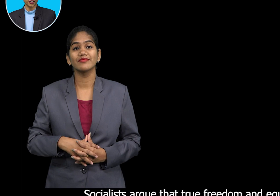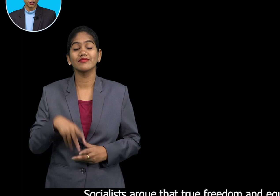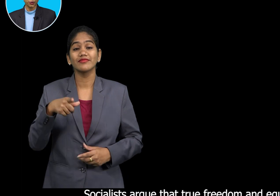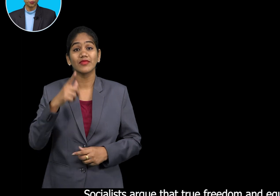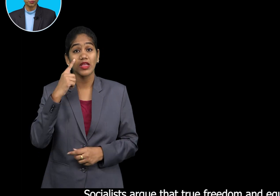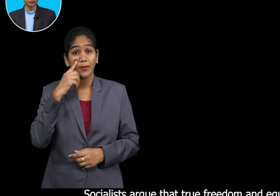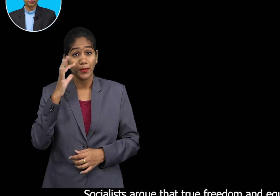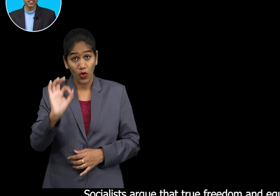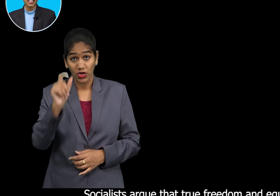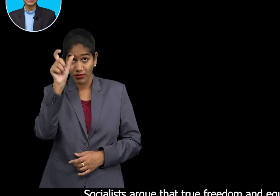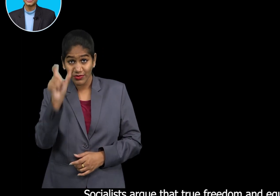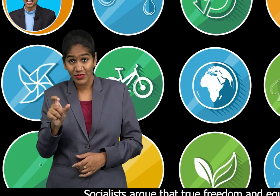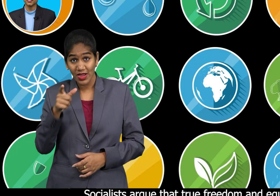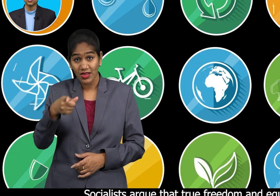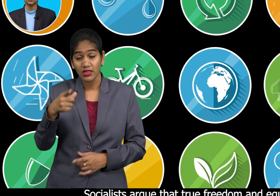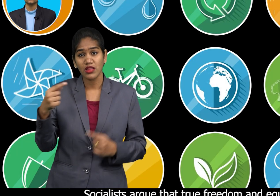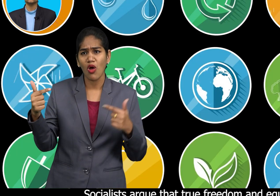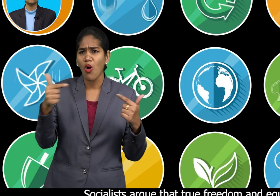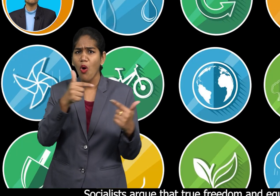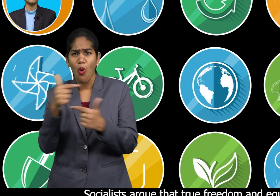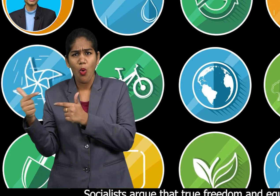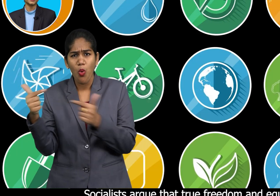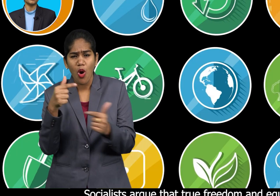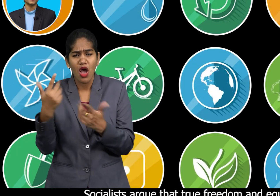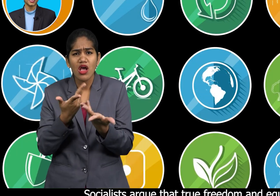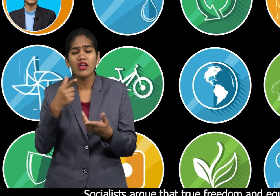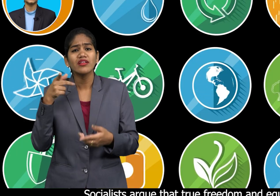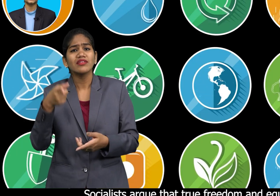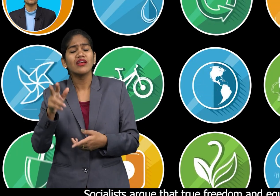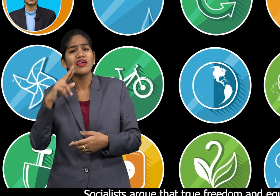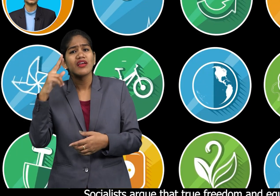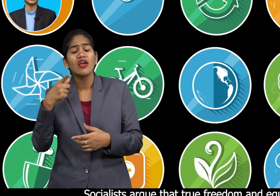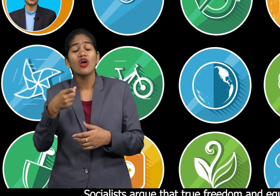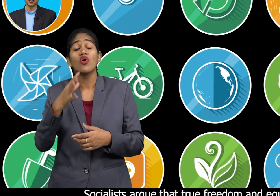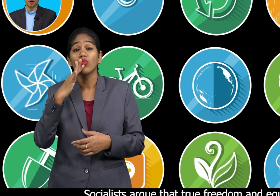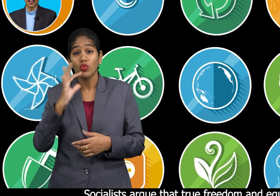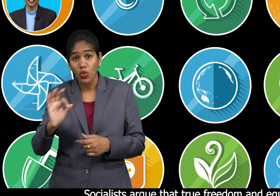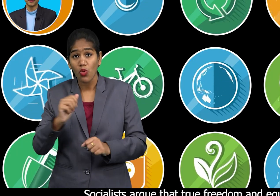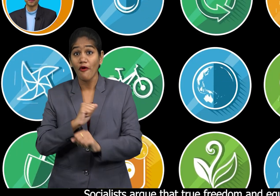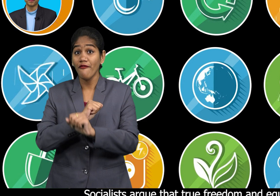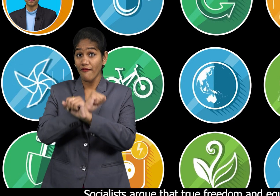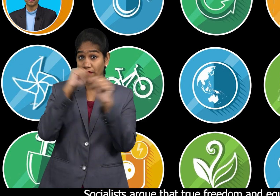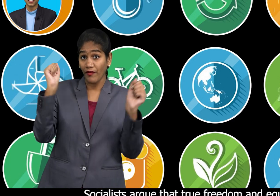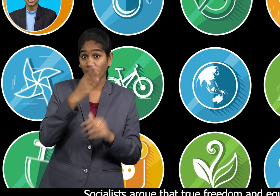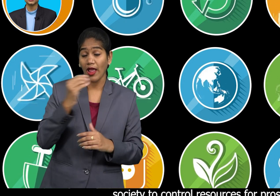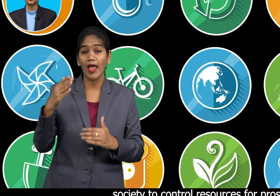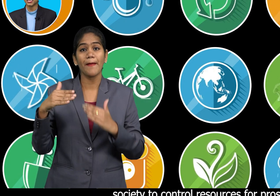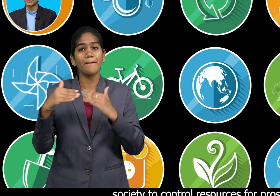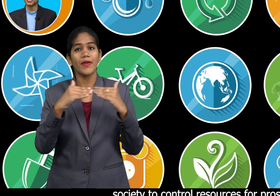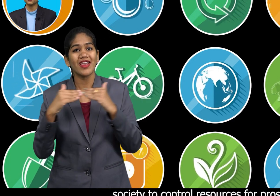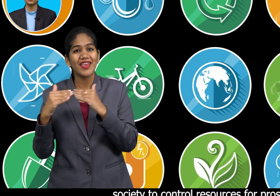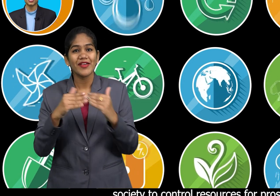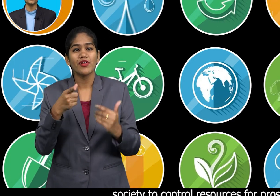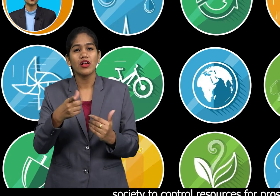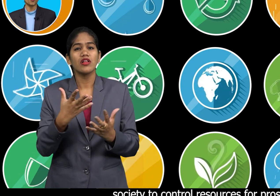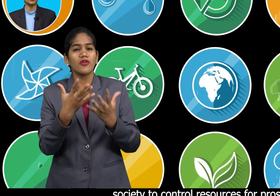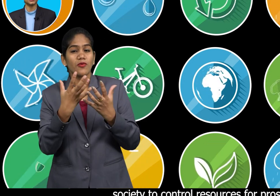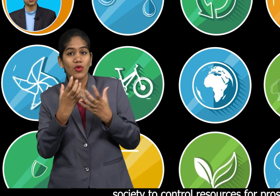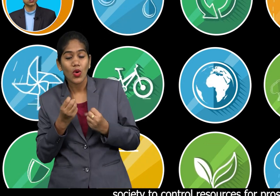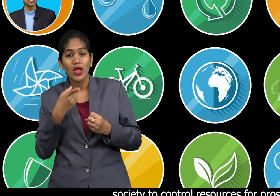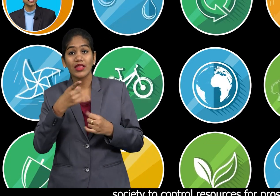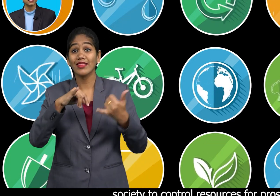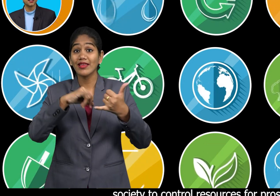Socialists argue that true freedom and equality require society to